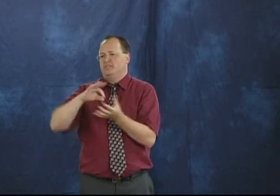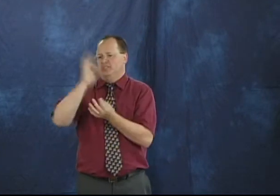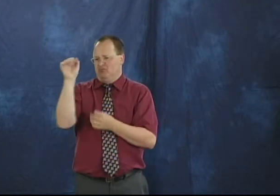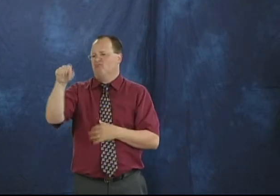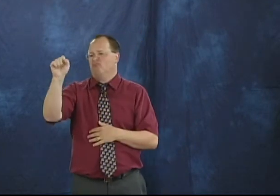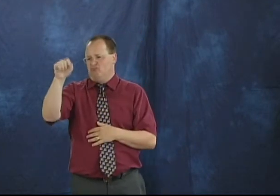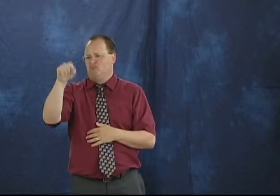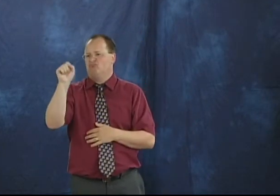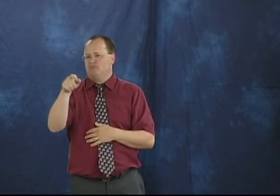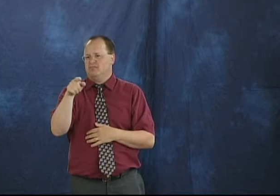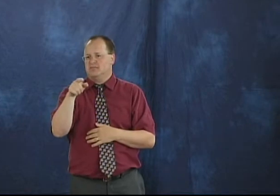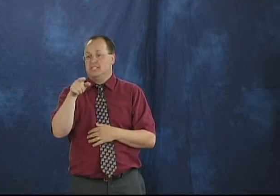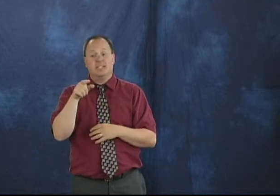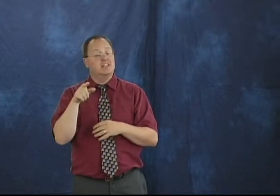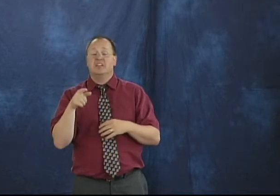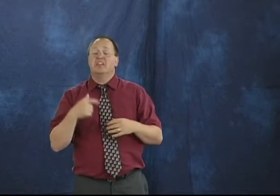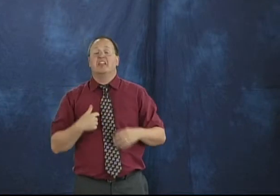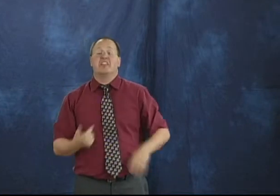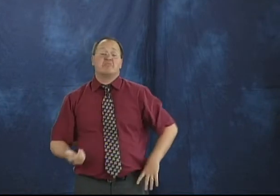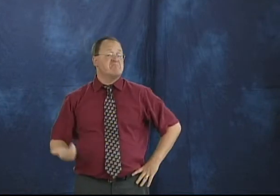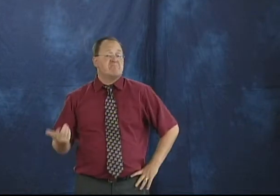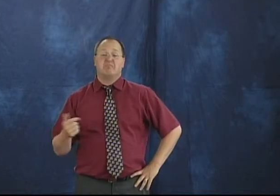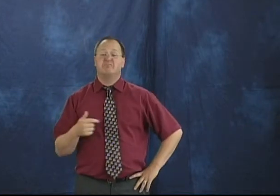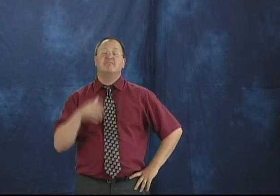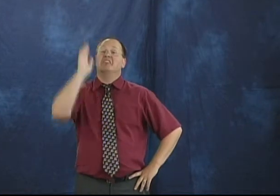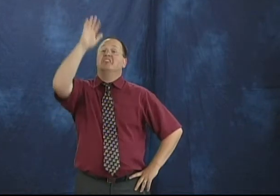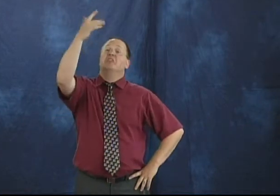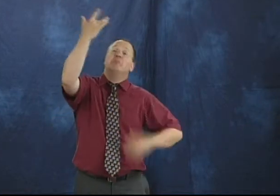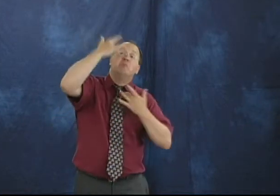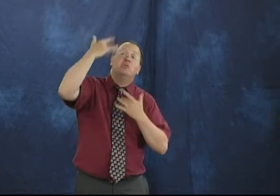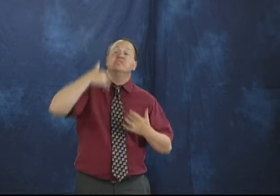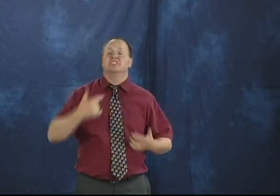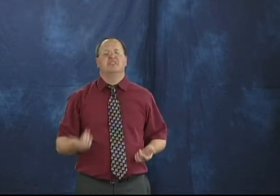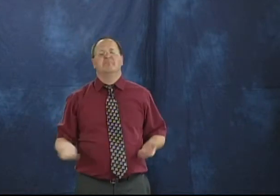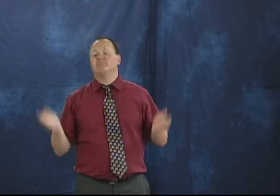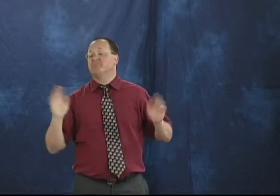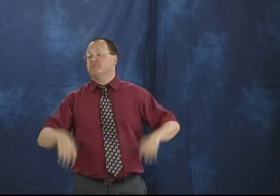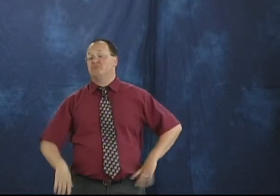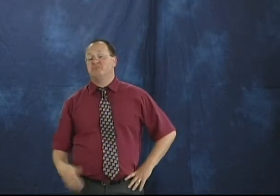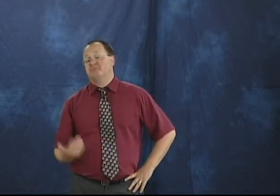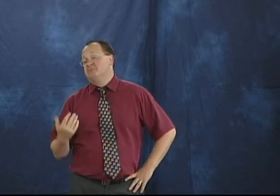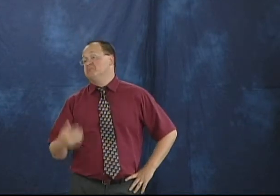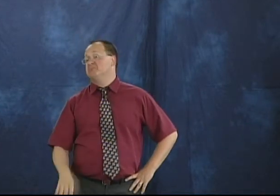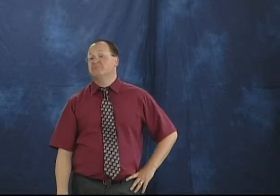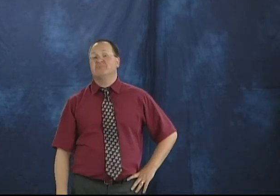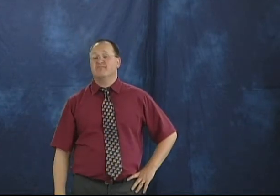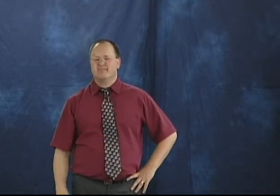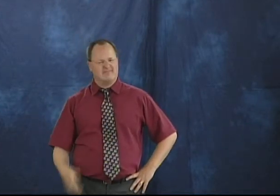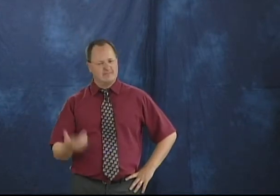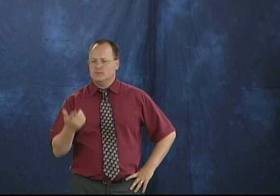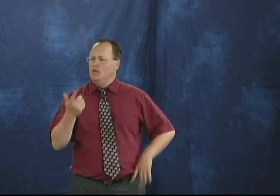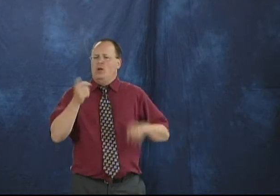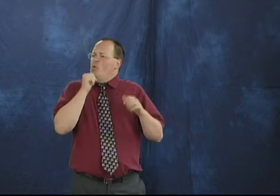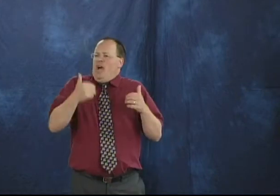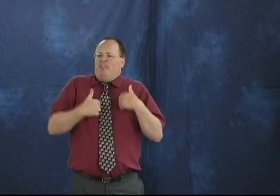on Him? If so, then you are poor in spirit. If not, then you don't